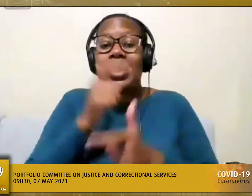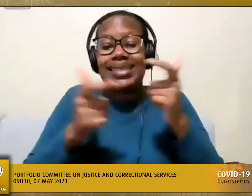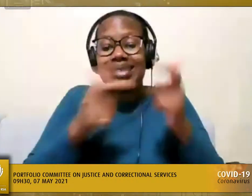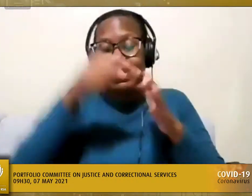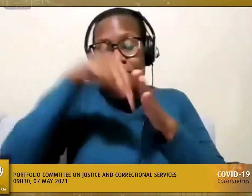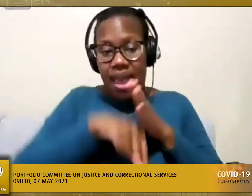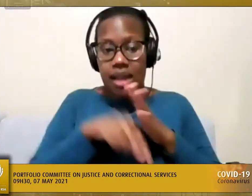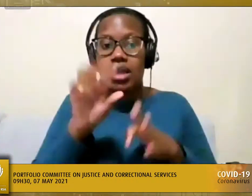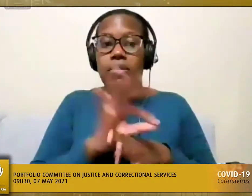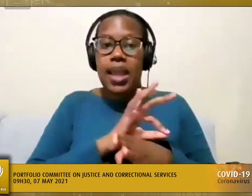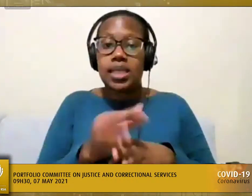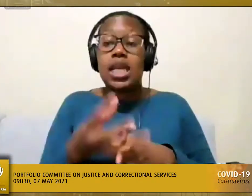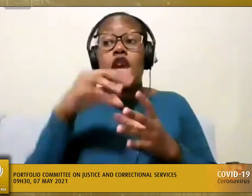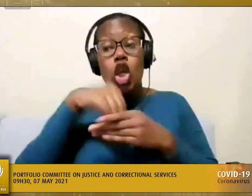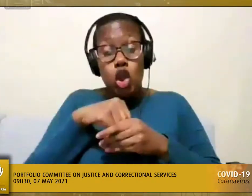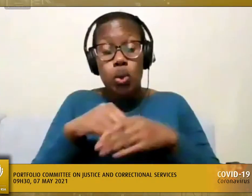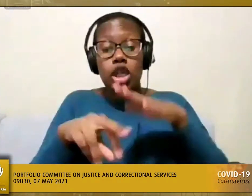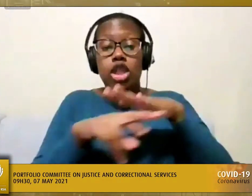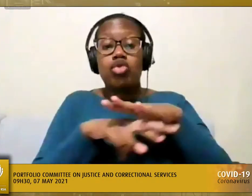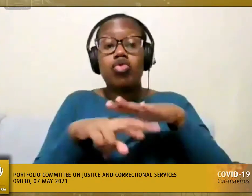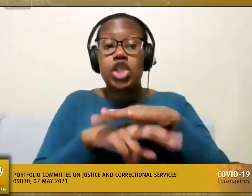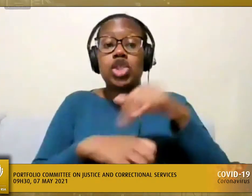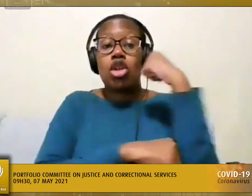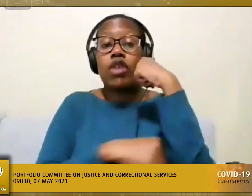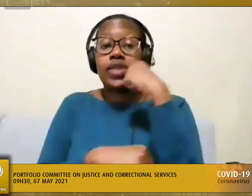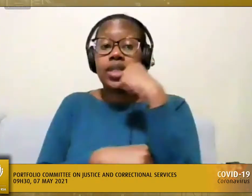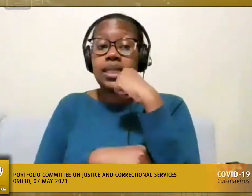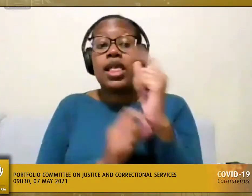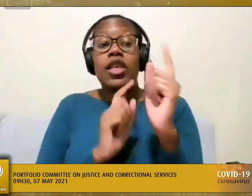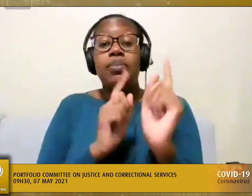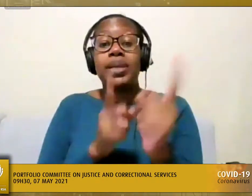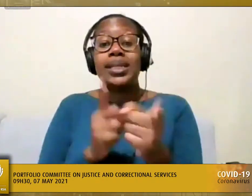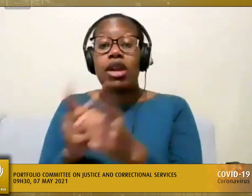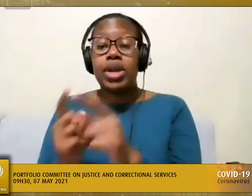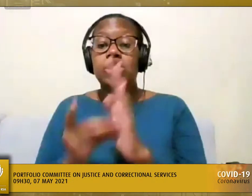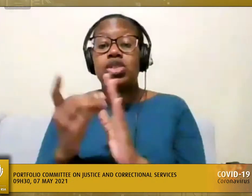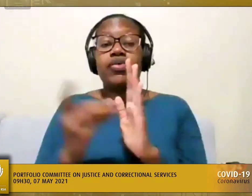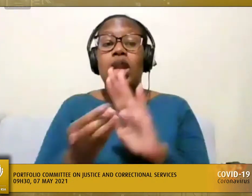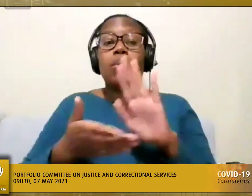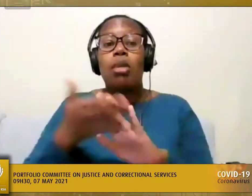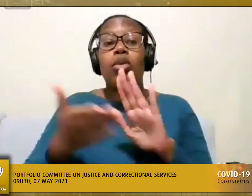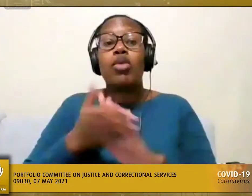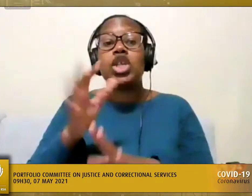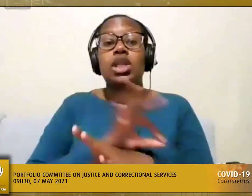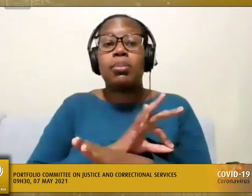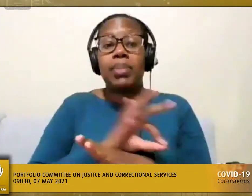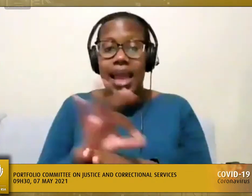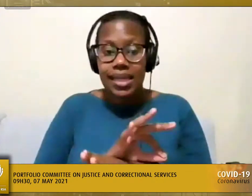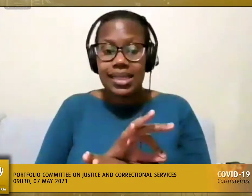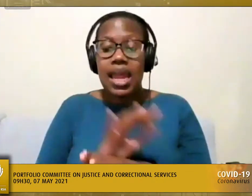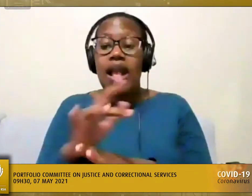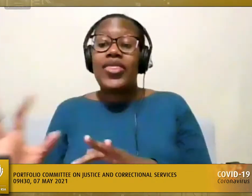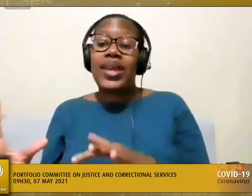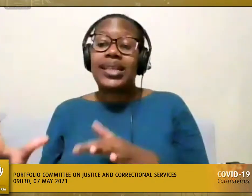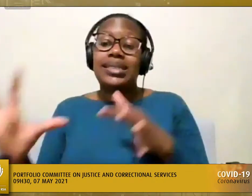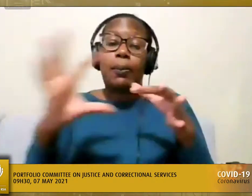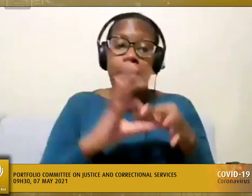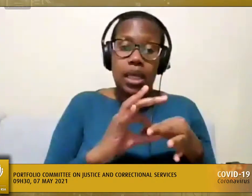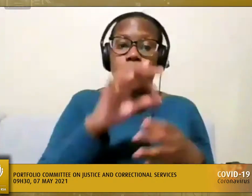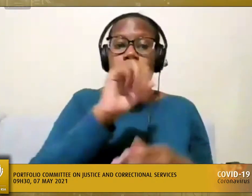including our original offices have been directed to develop operational plans that directly speak to the app